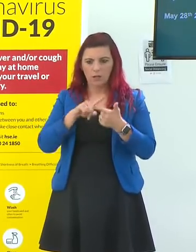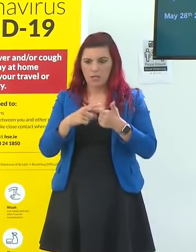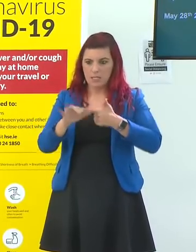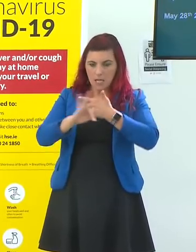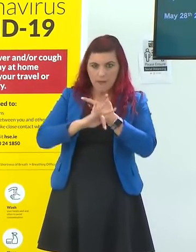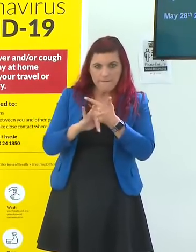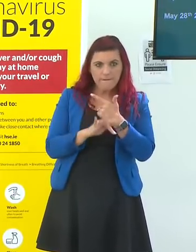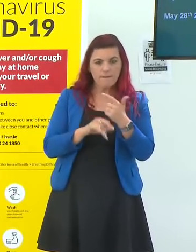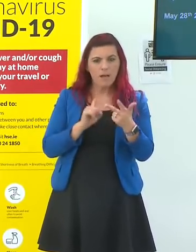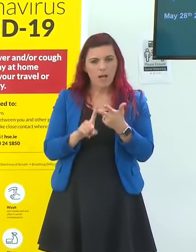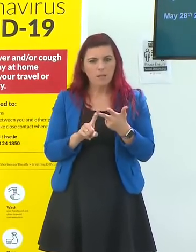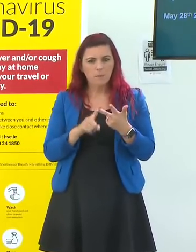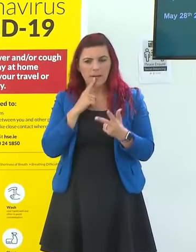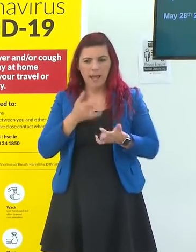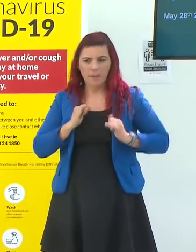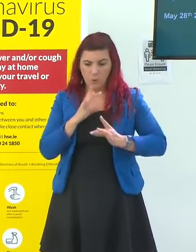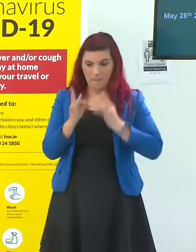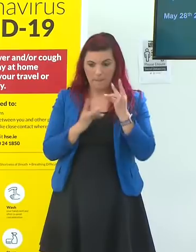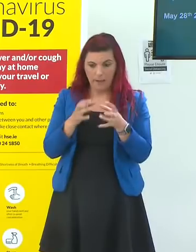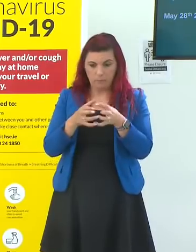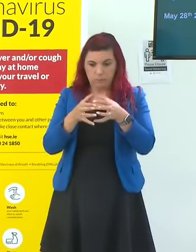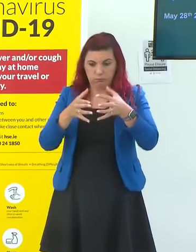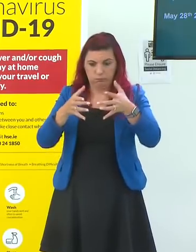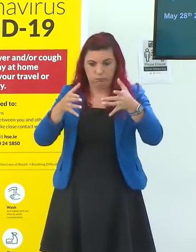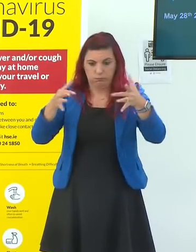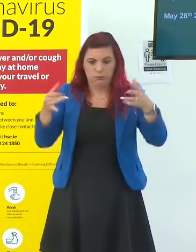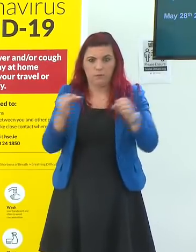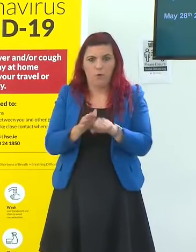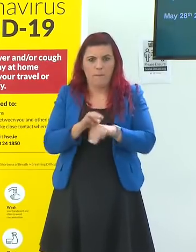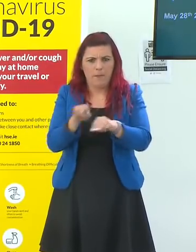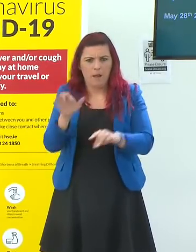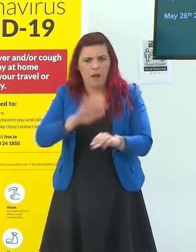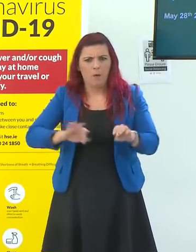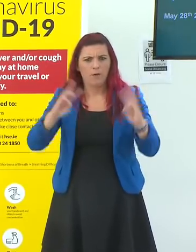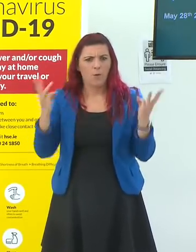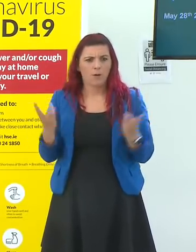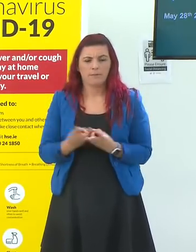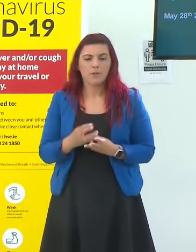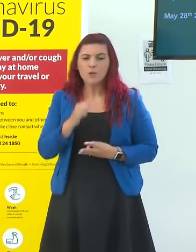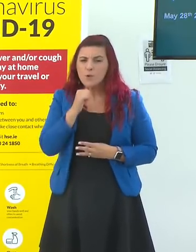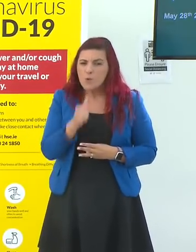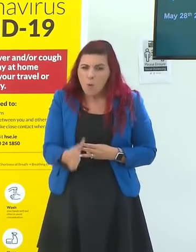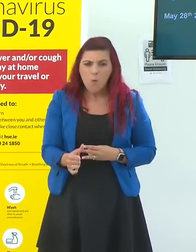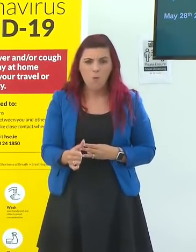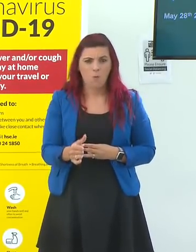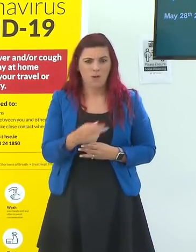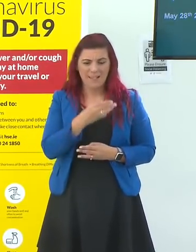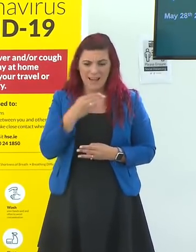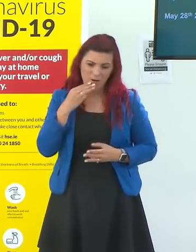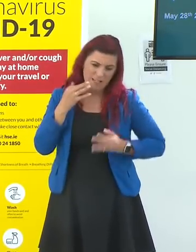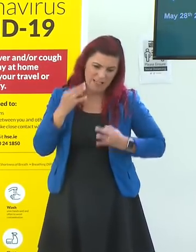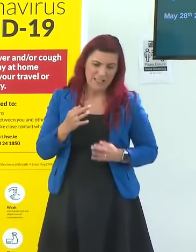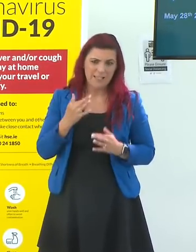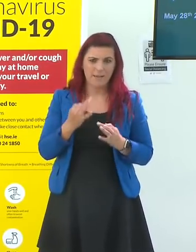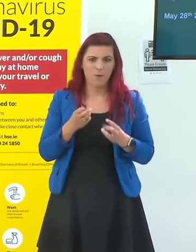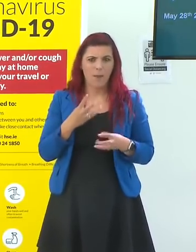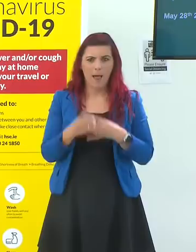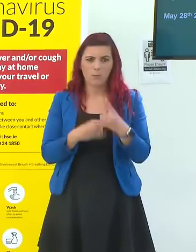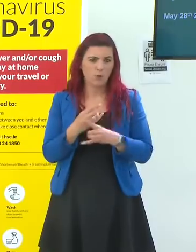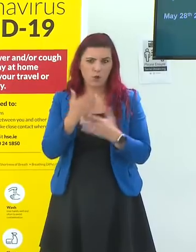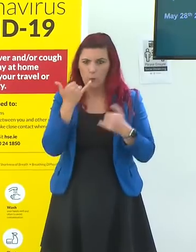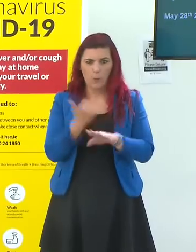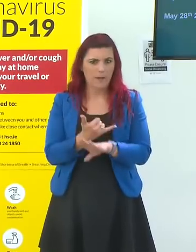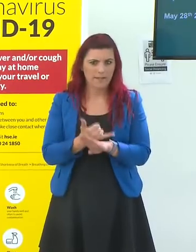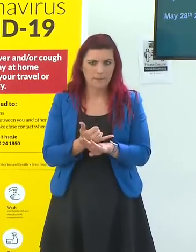being manufactured on a mass scale for a population, there's no guarantee that that will happen. Okay,